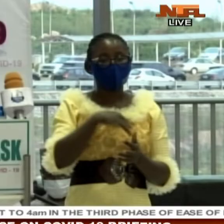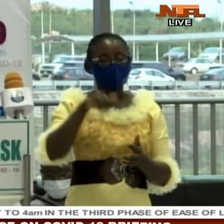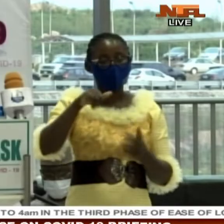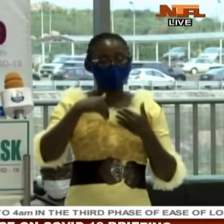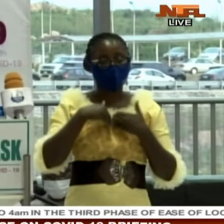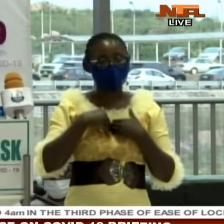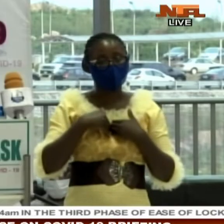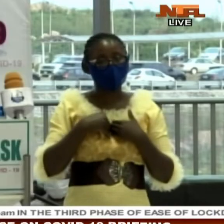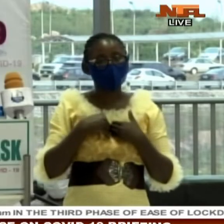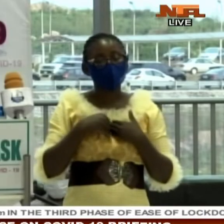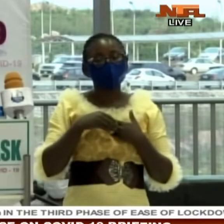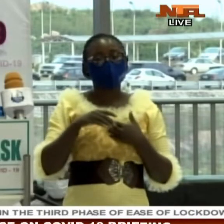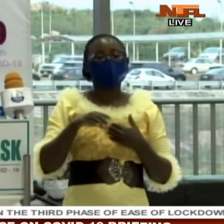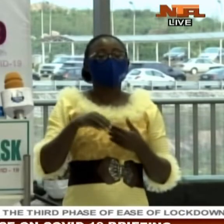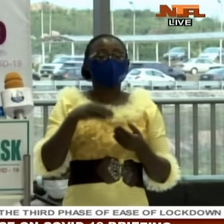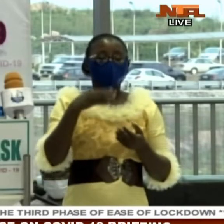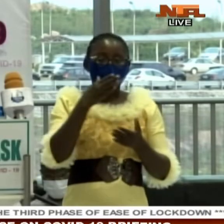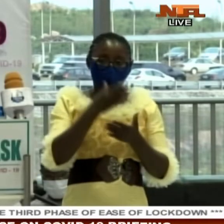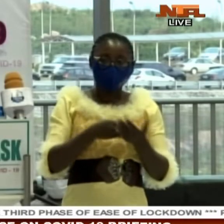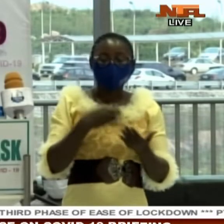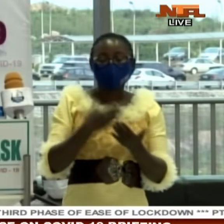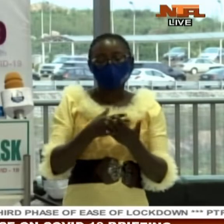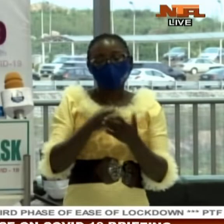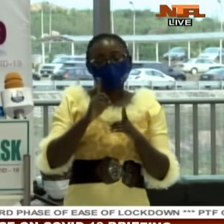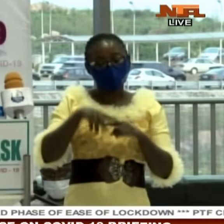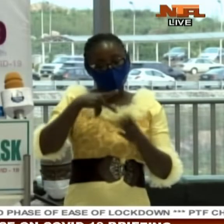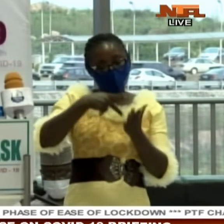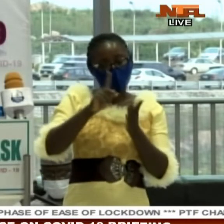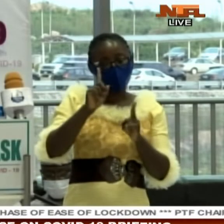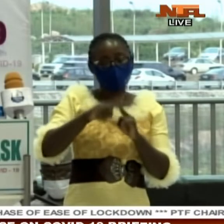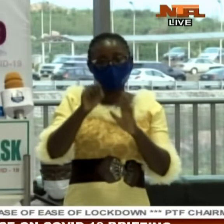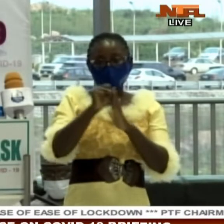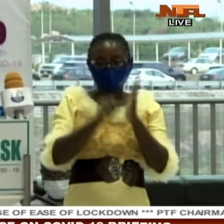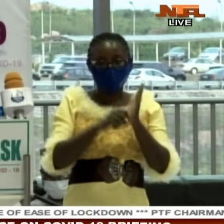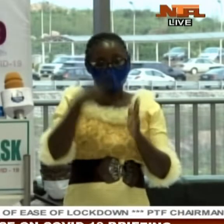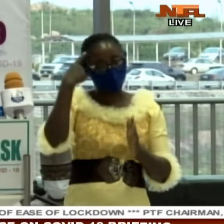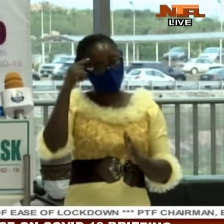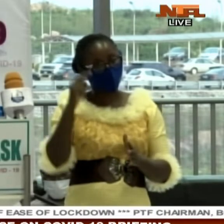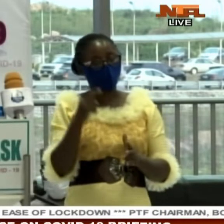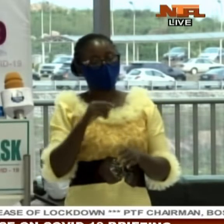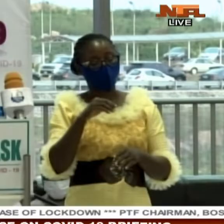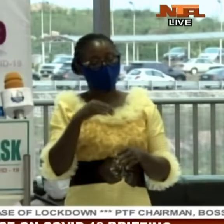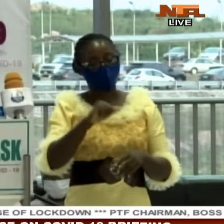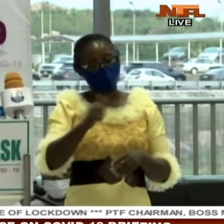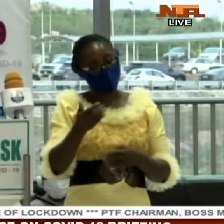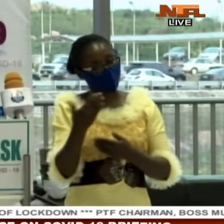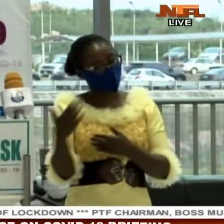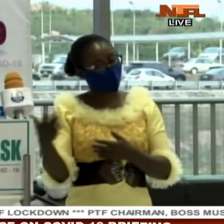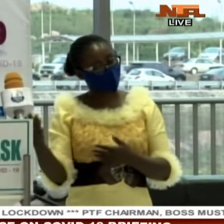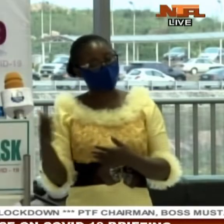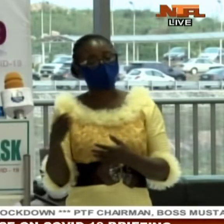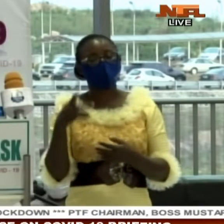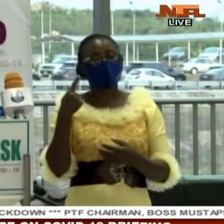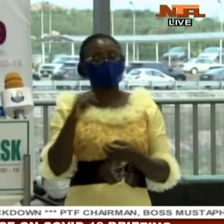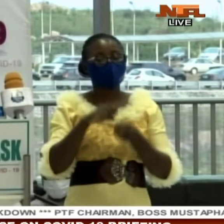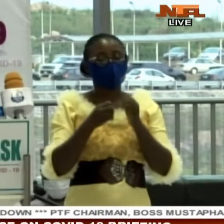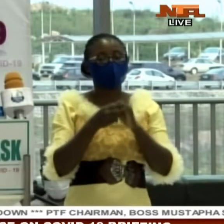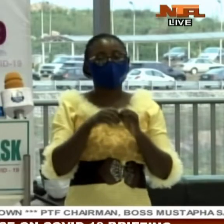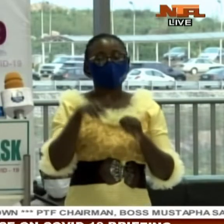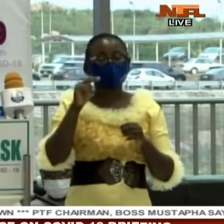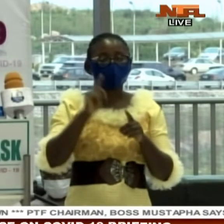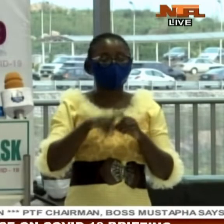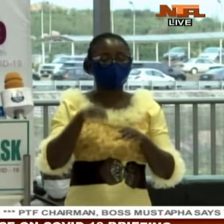the state authorities for reasons of logistics and for reasons of adding the numbers onto the computer systems,